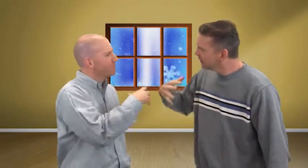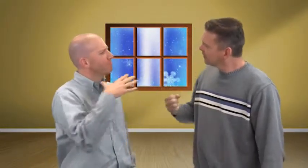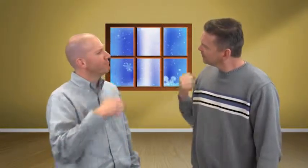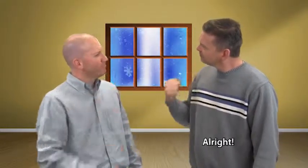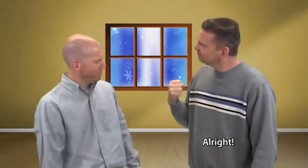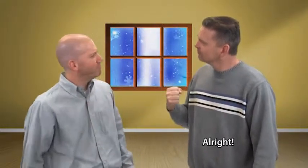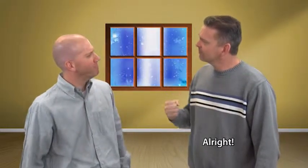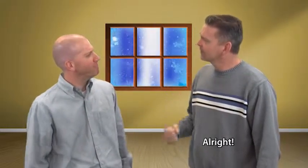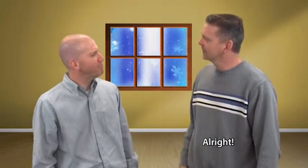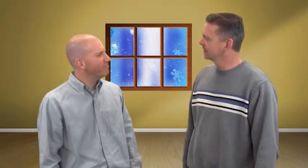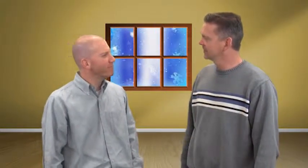All right.